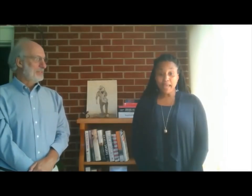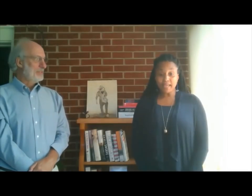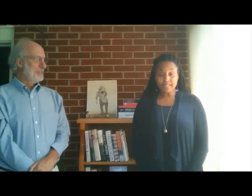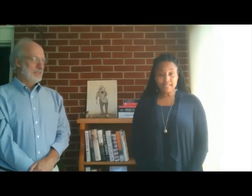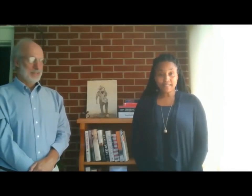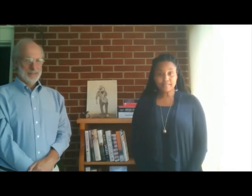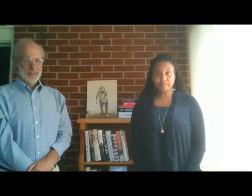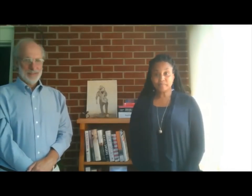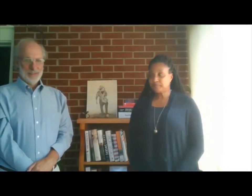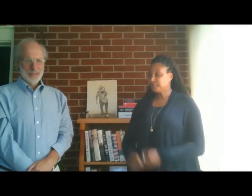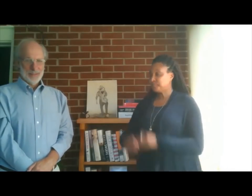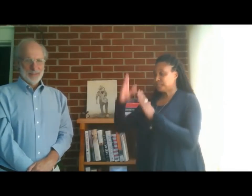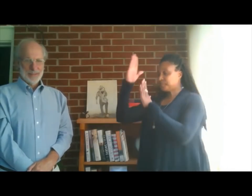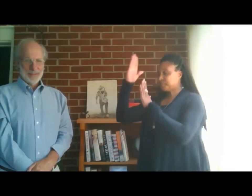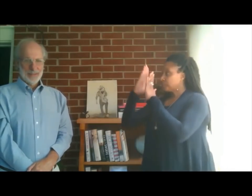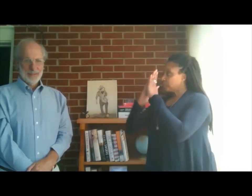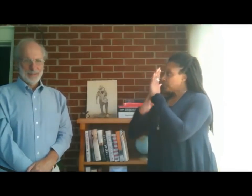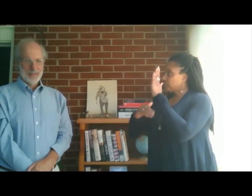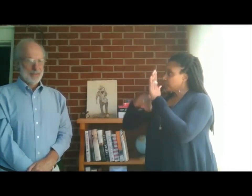Next is paint.